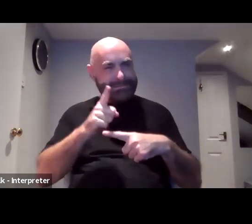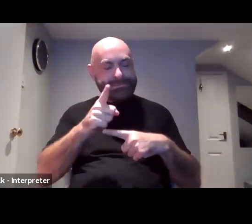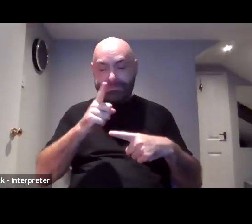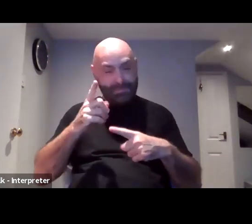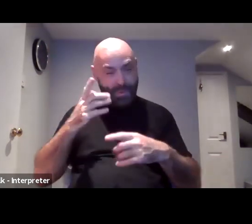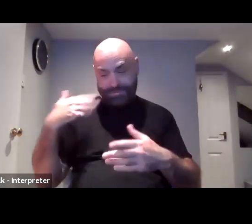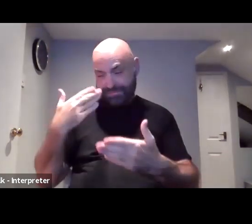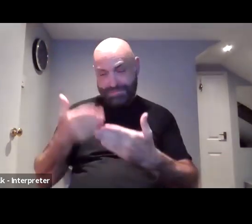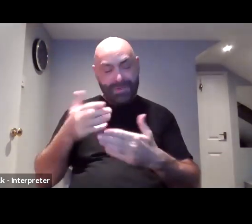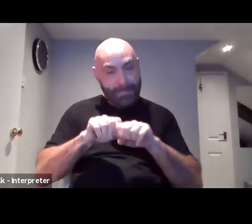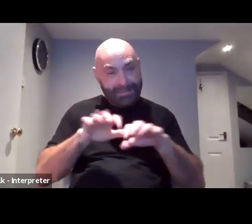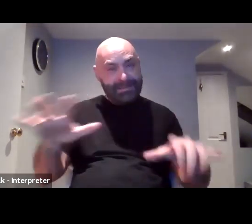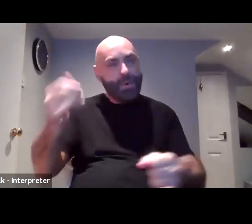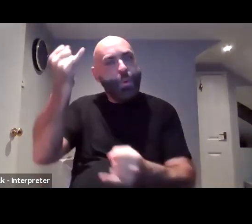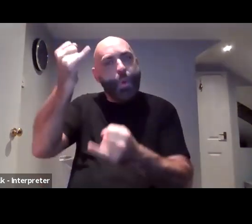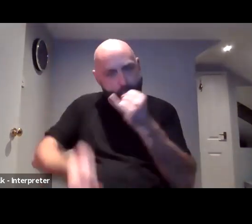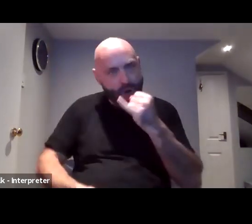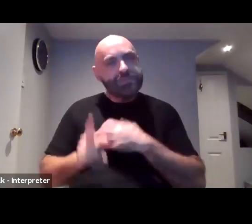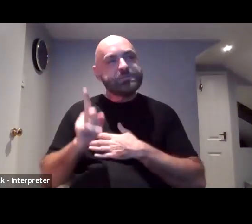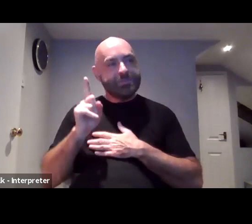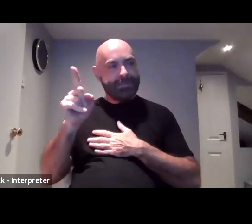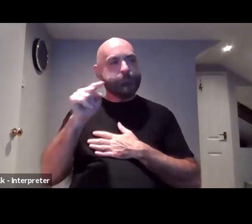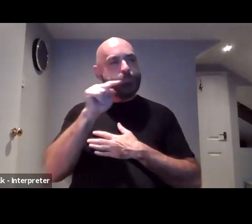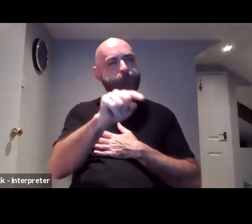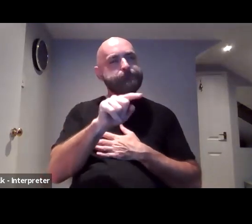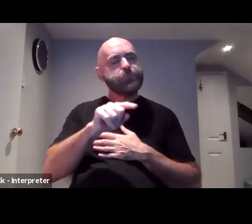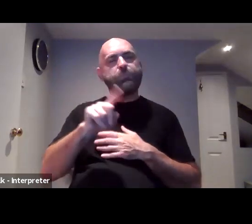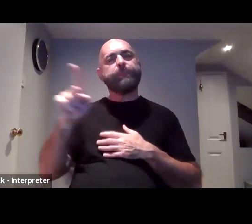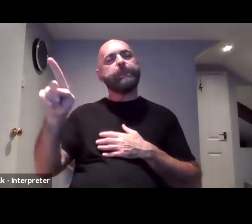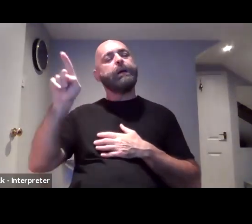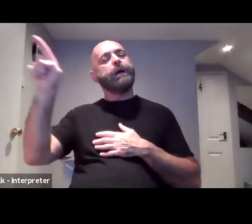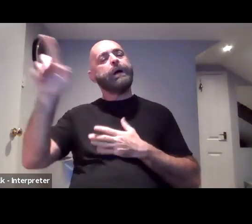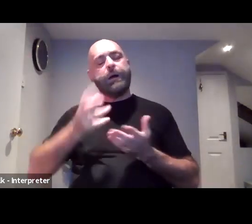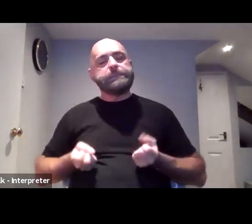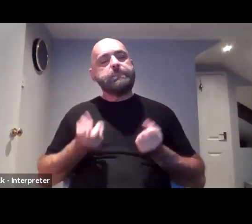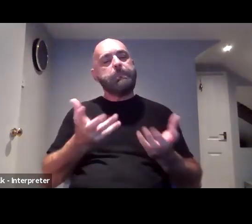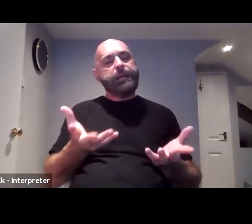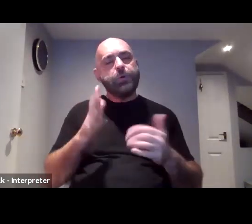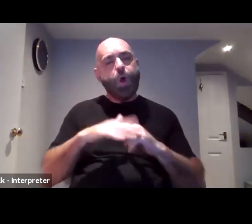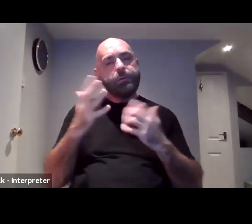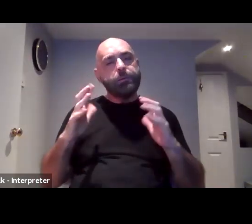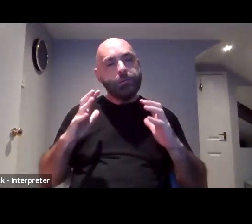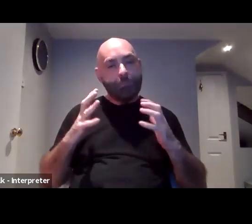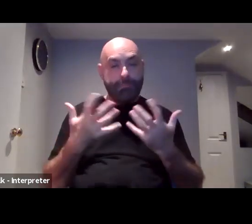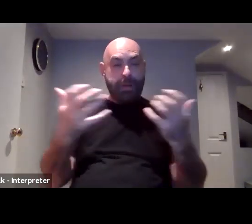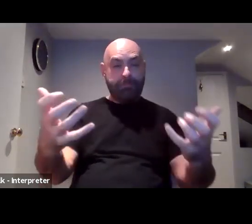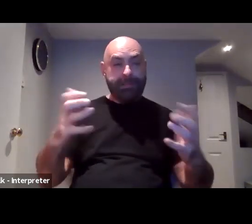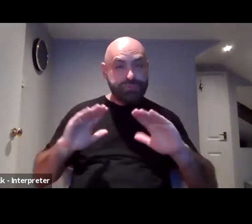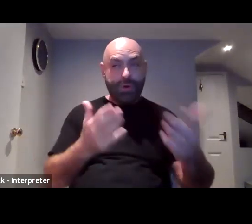further during the pandemic. There was a dramatic reduction in spending on public services.